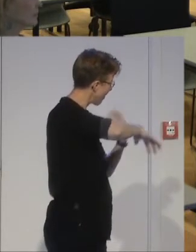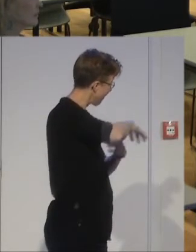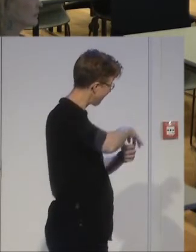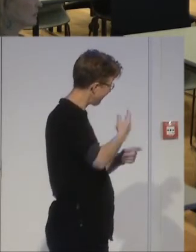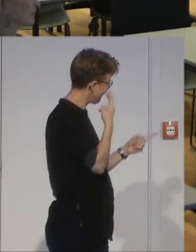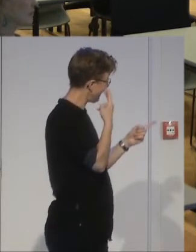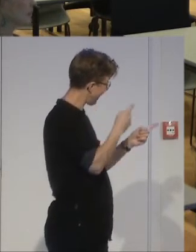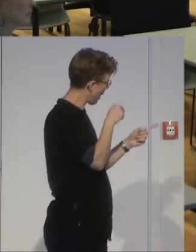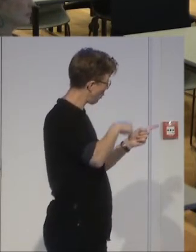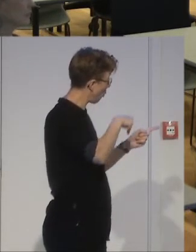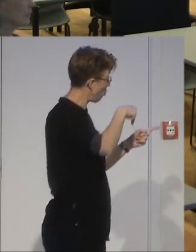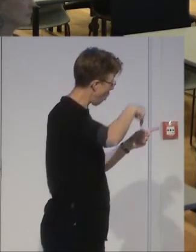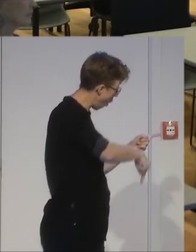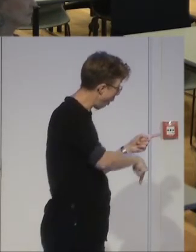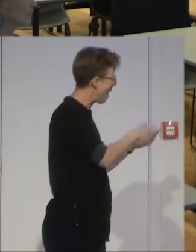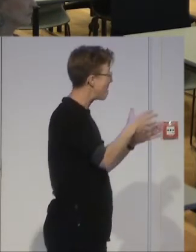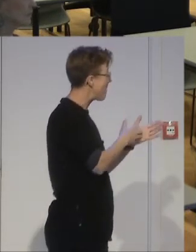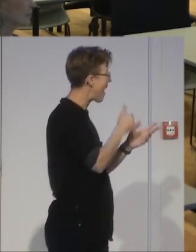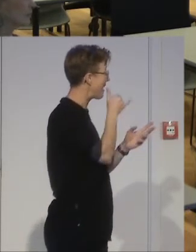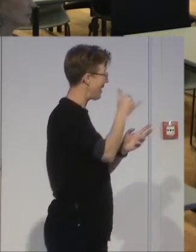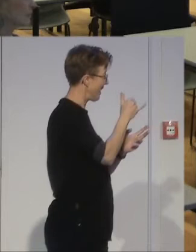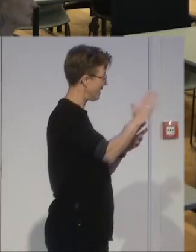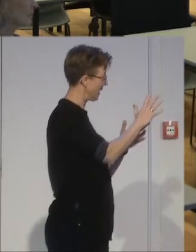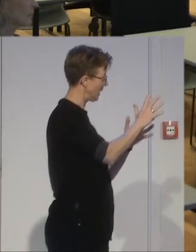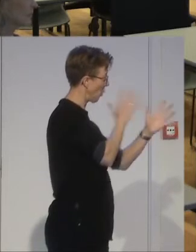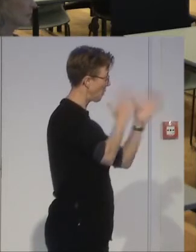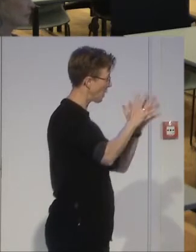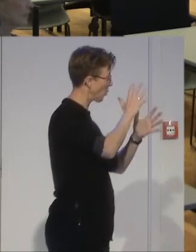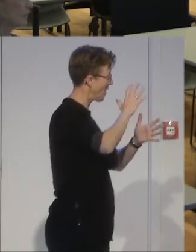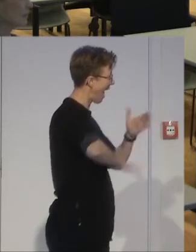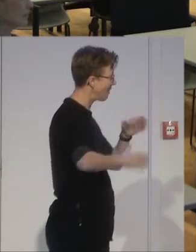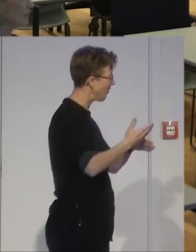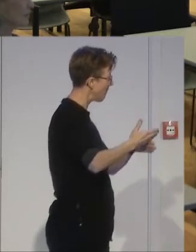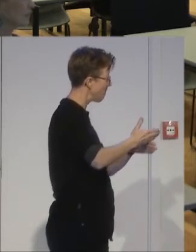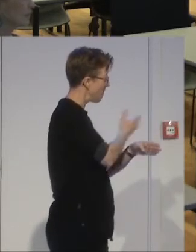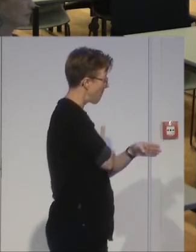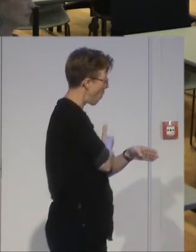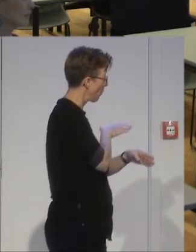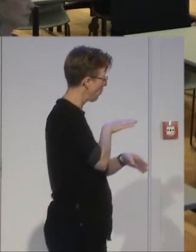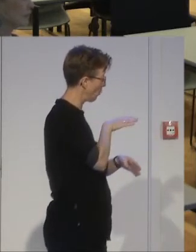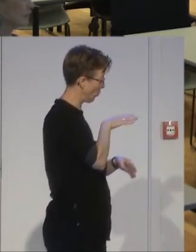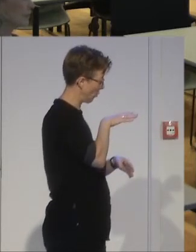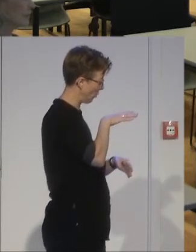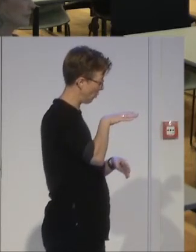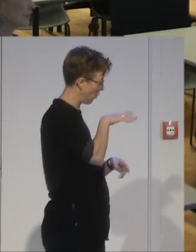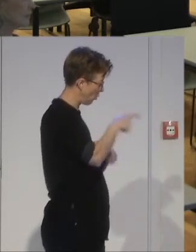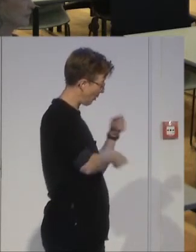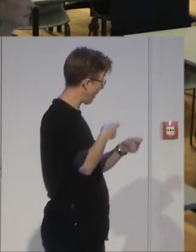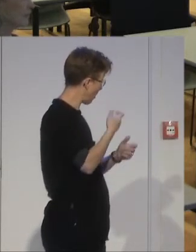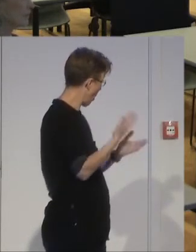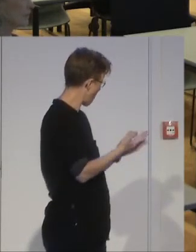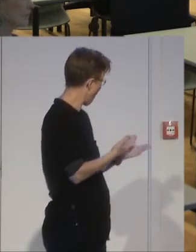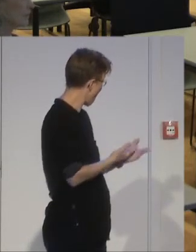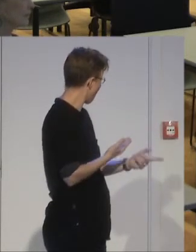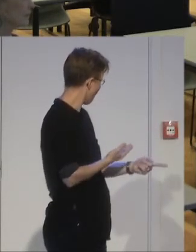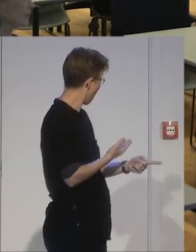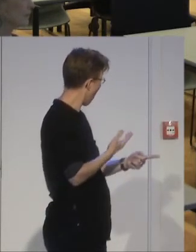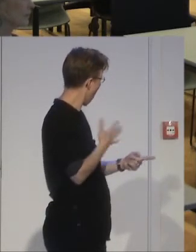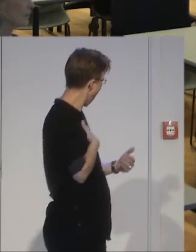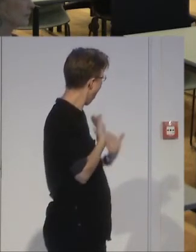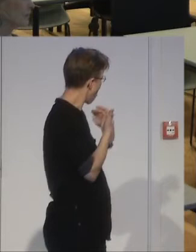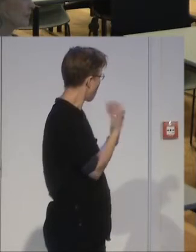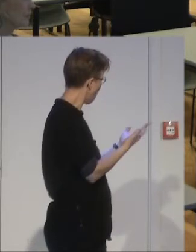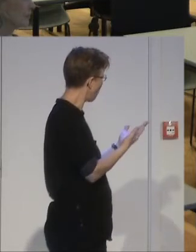in the communication now than you did before you did the thesis? So has this given you an